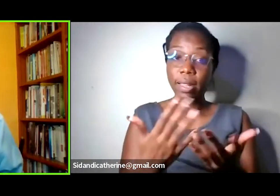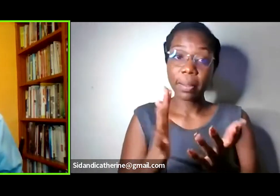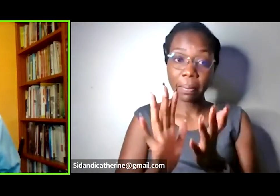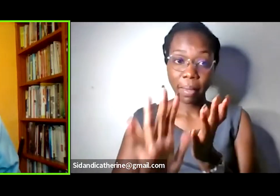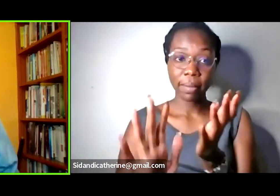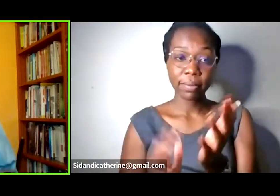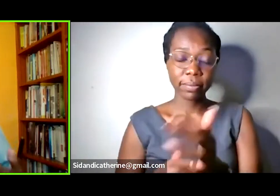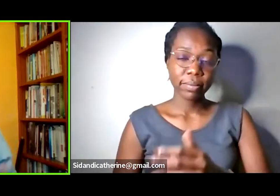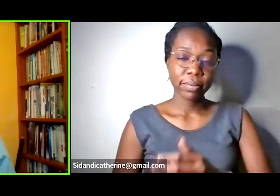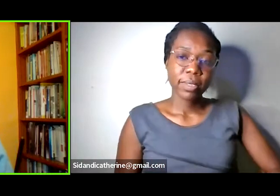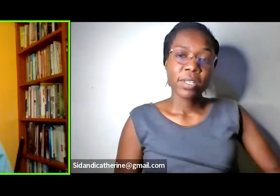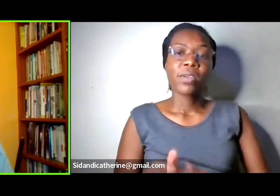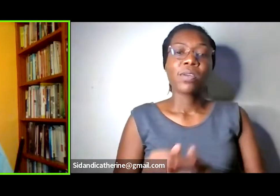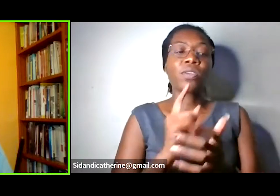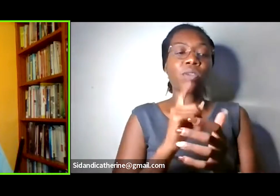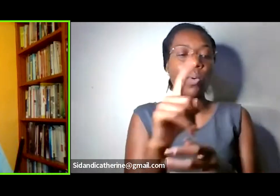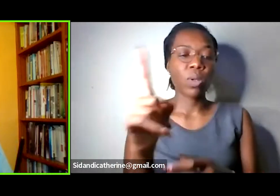before you sell.